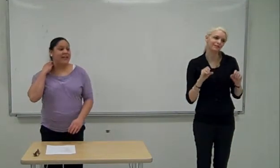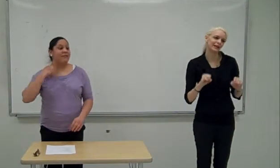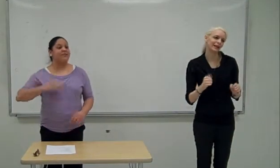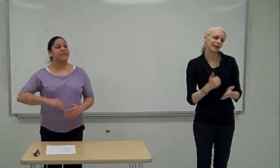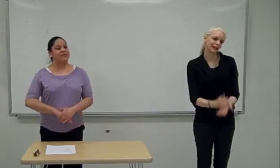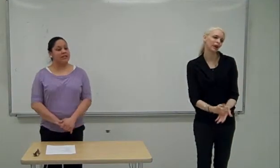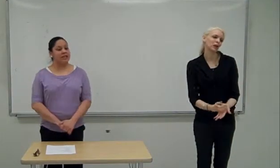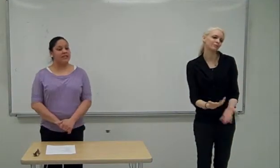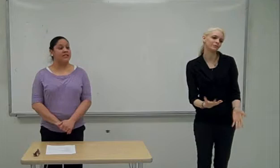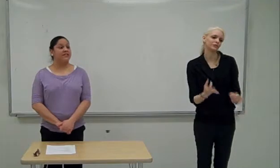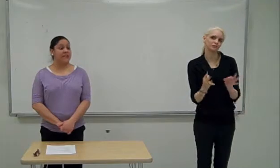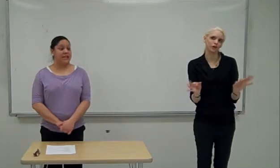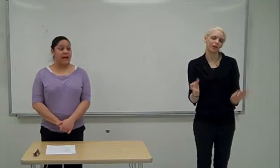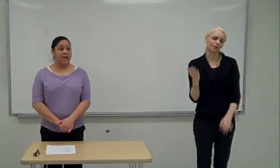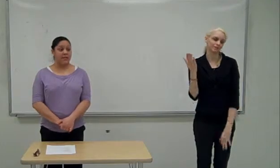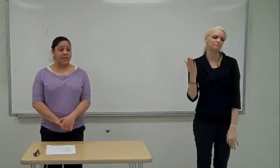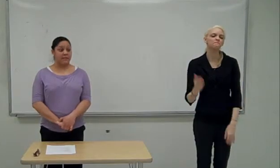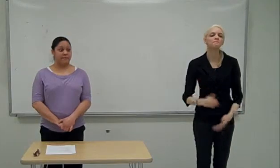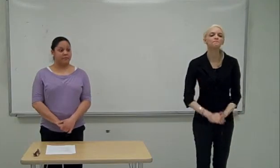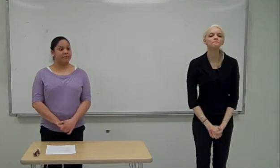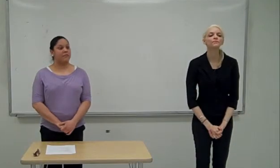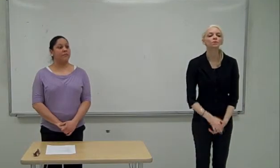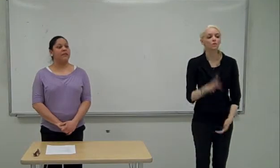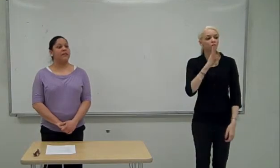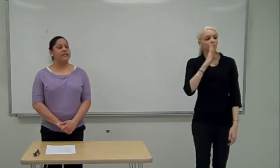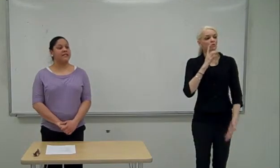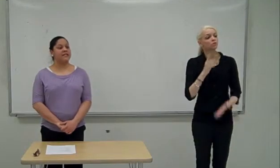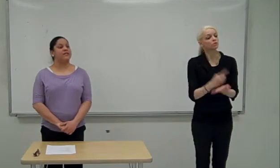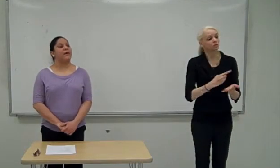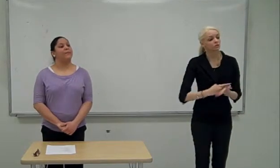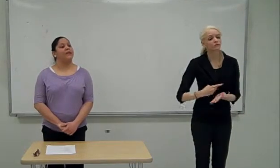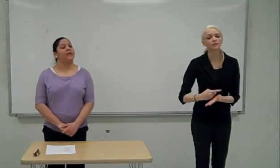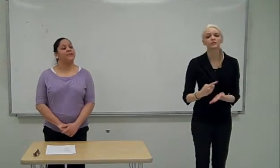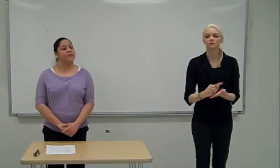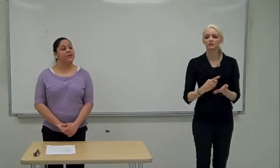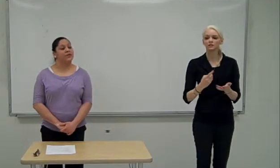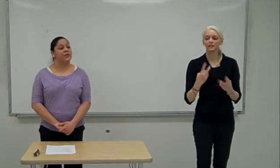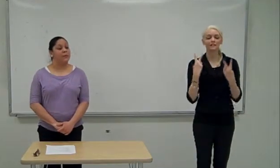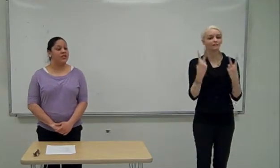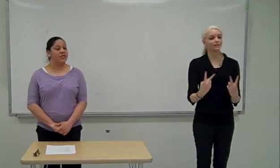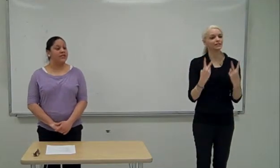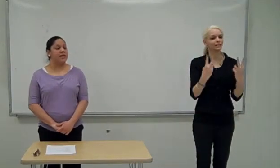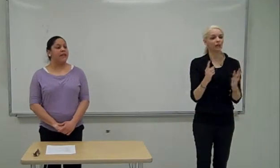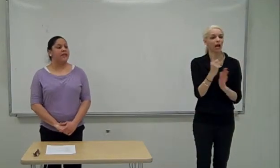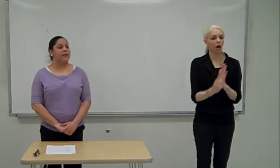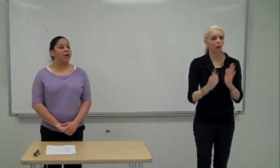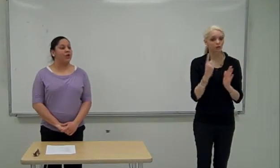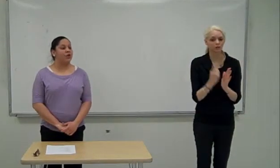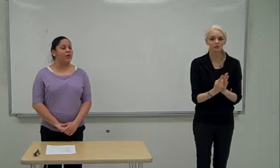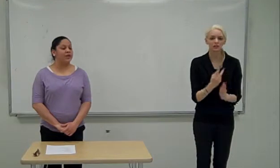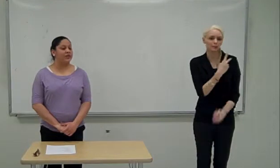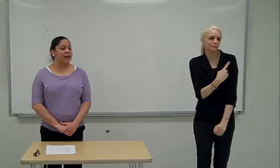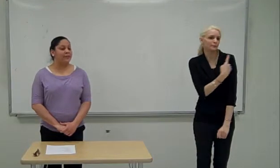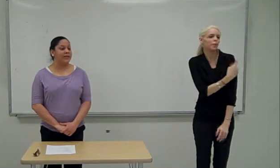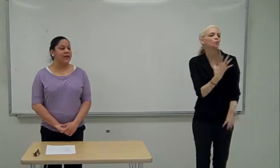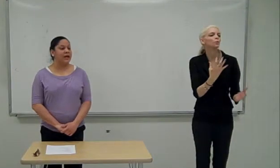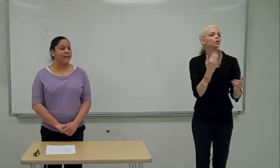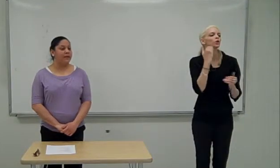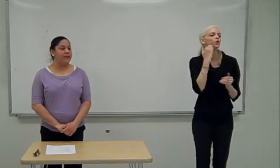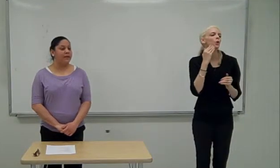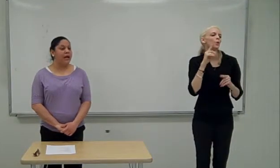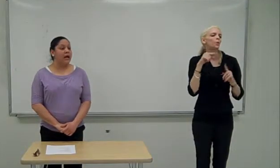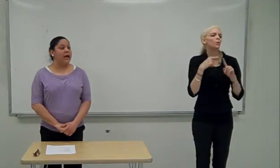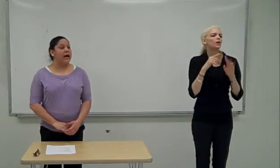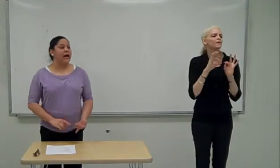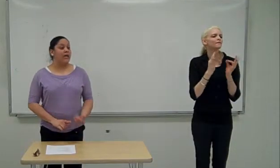Another thing we discuss is the visiting hours. That's another topic that comes up with new patients. They want to know when their families can